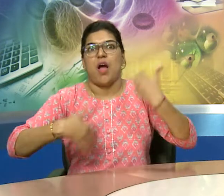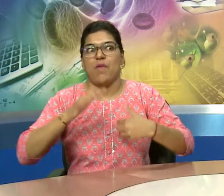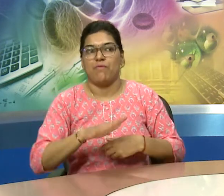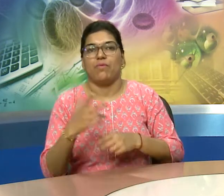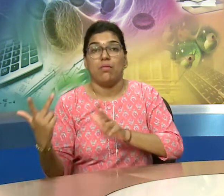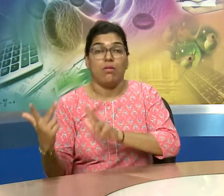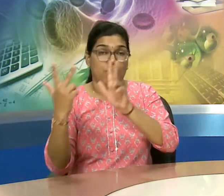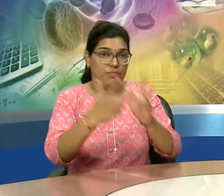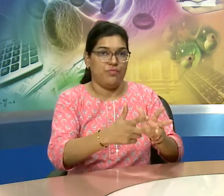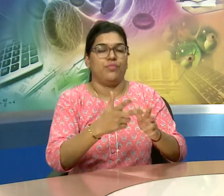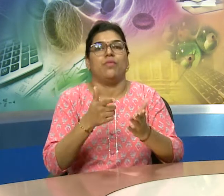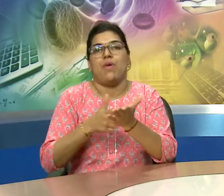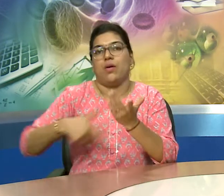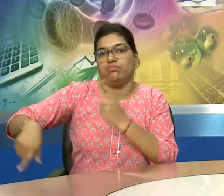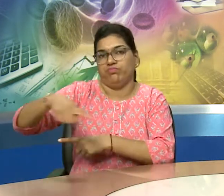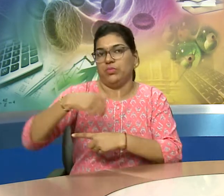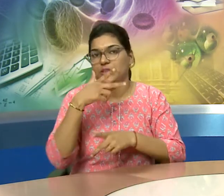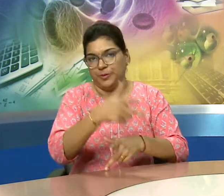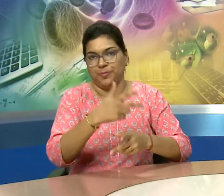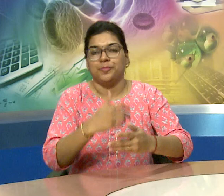of the next birth also.